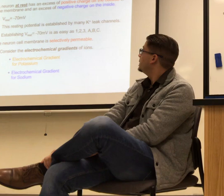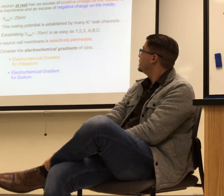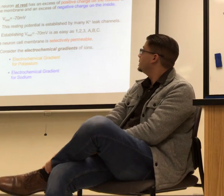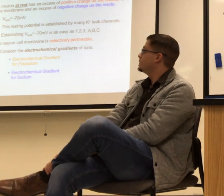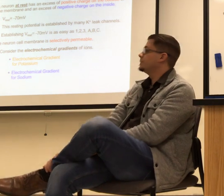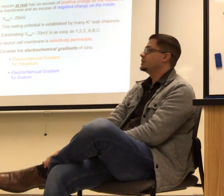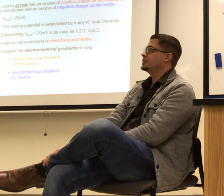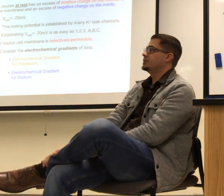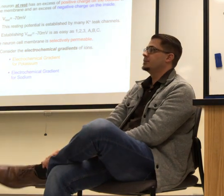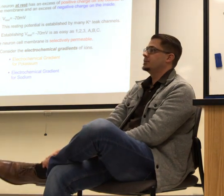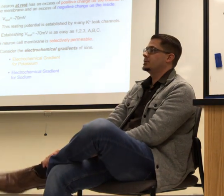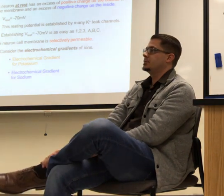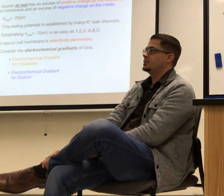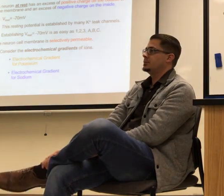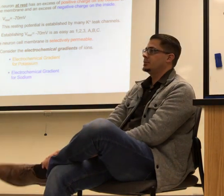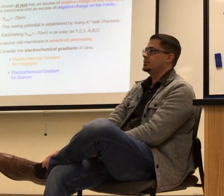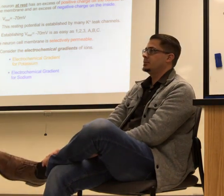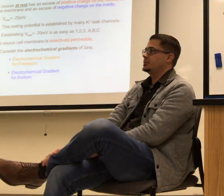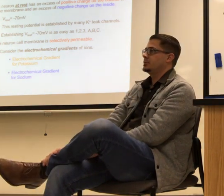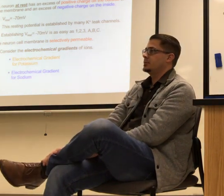membrane